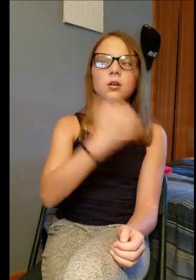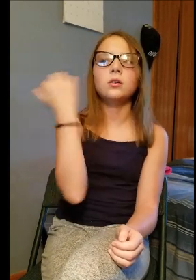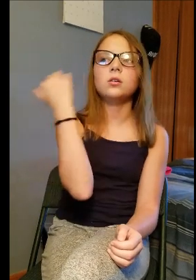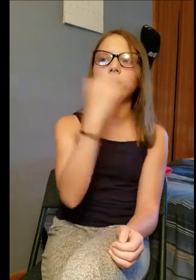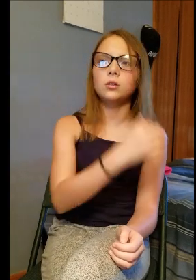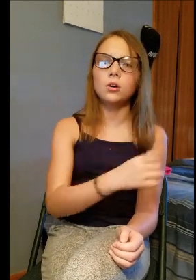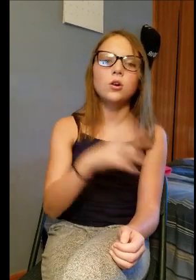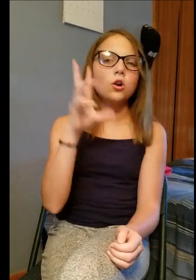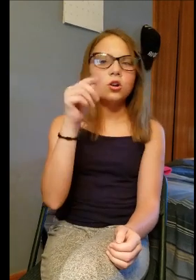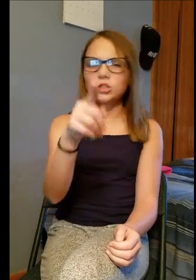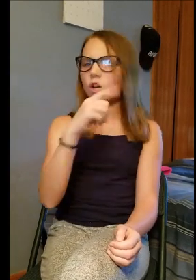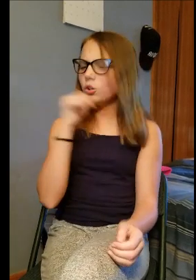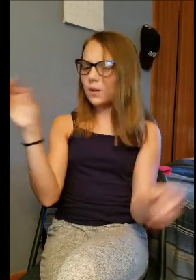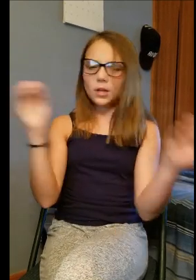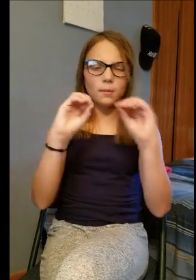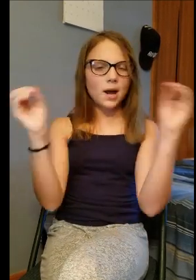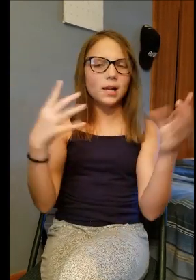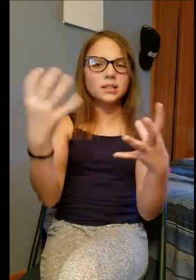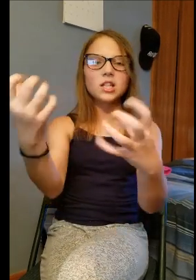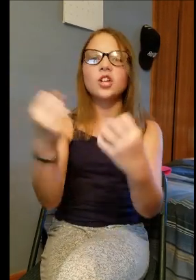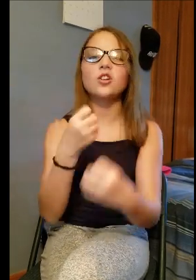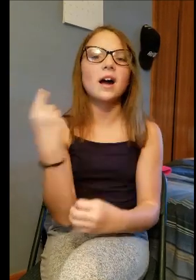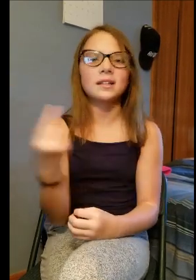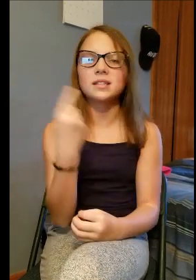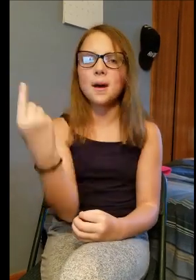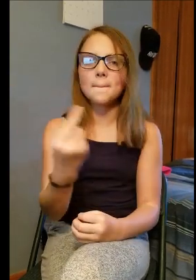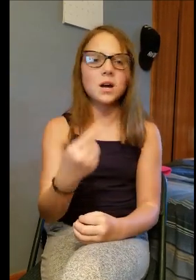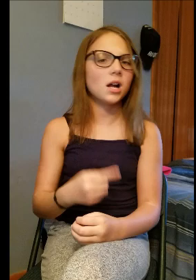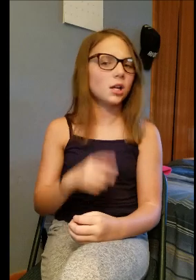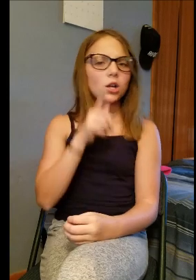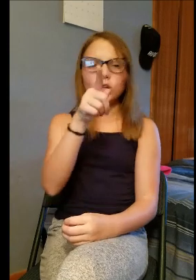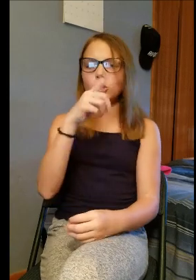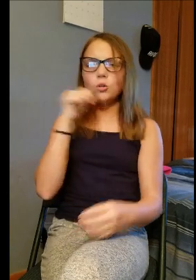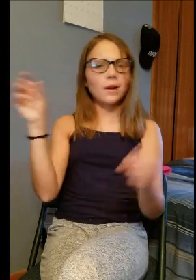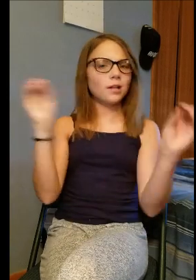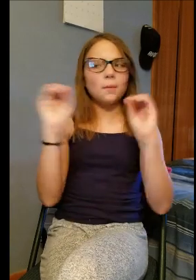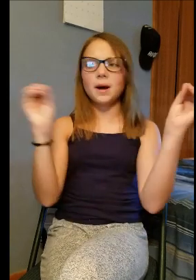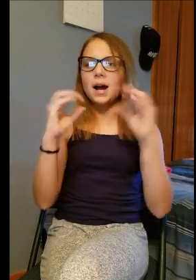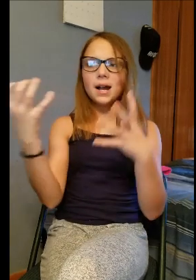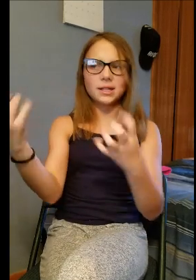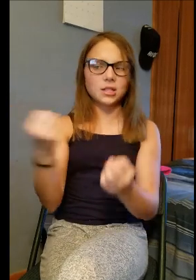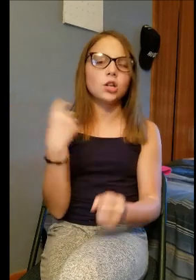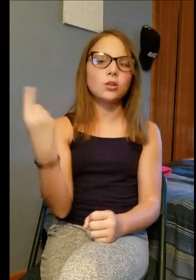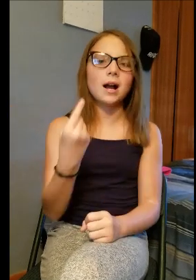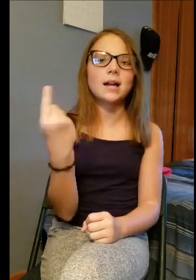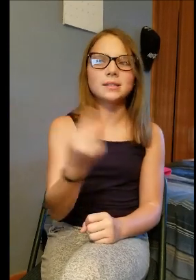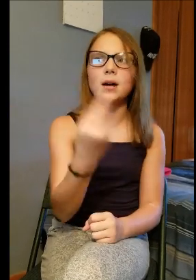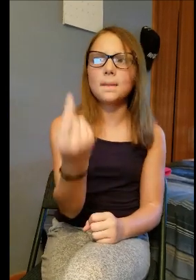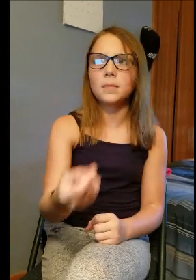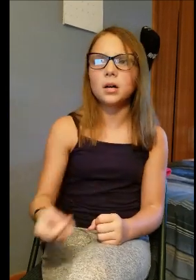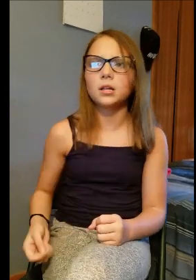You ain't nobody till you got somebody You ain't nobody till you got somebody